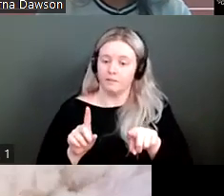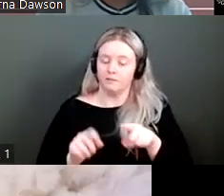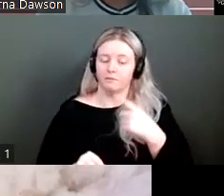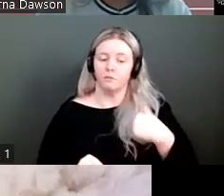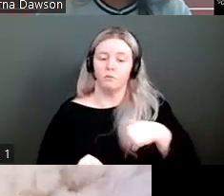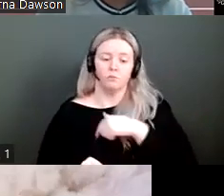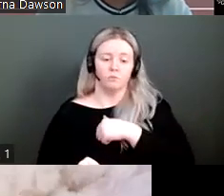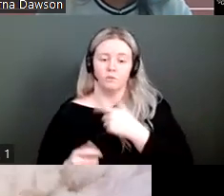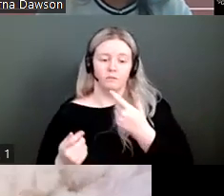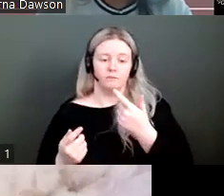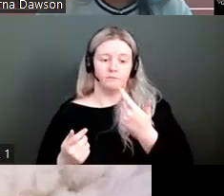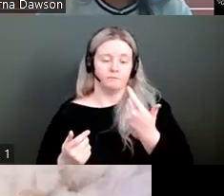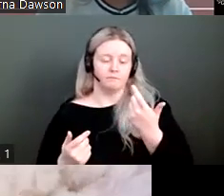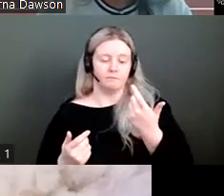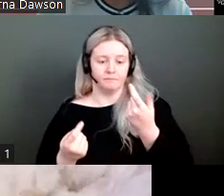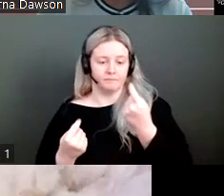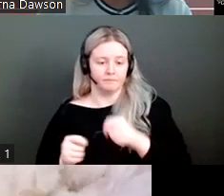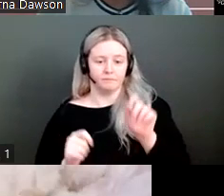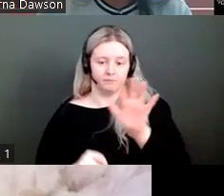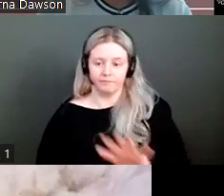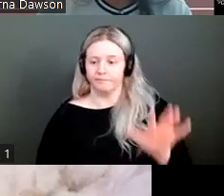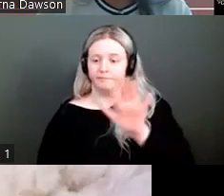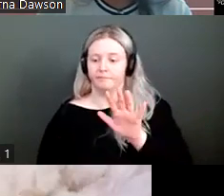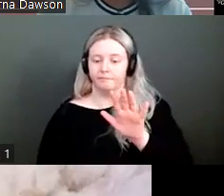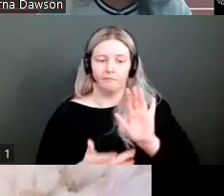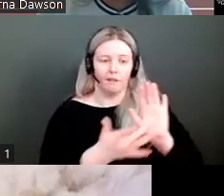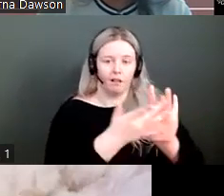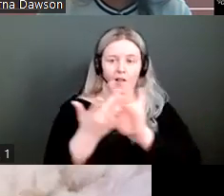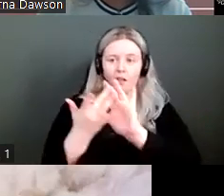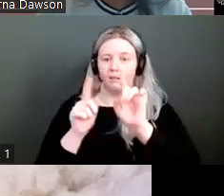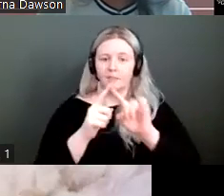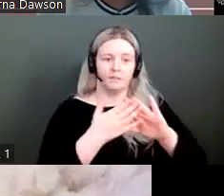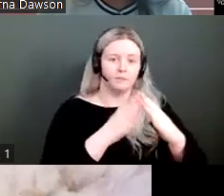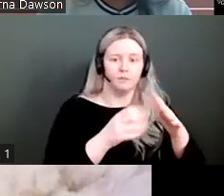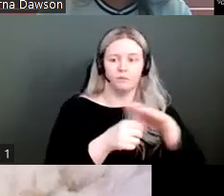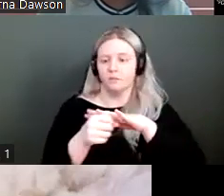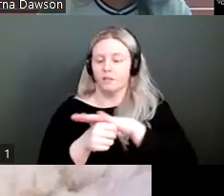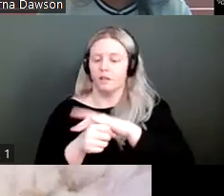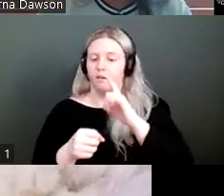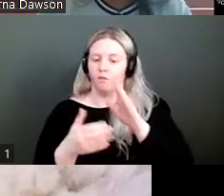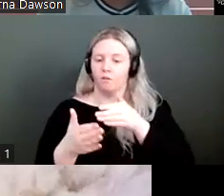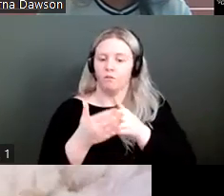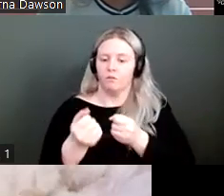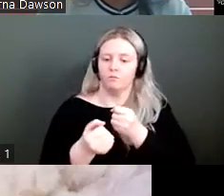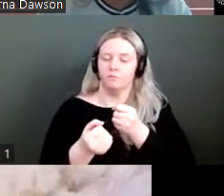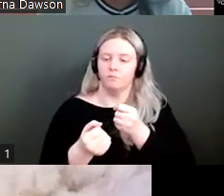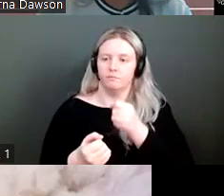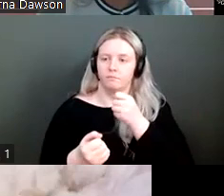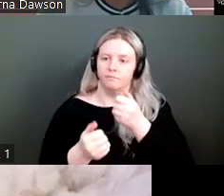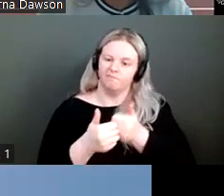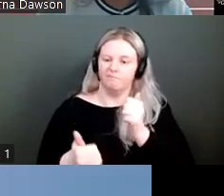far as we can in our efforts to prevent femicide and gender-based violence without beginning to address these more societal